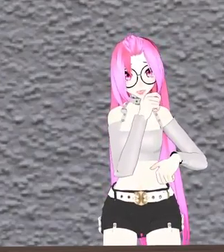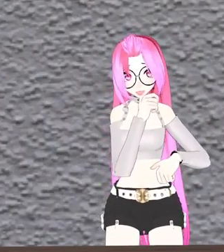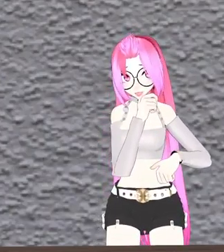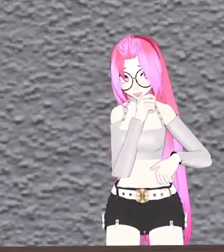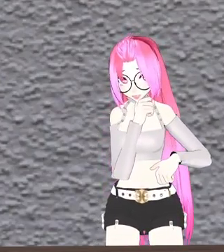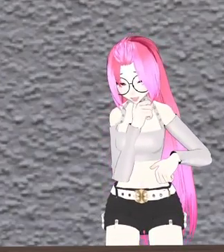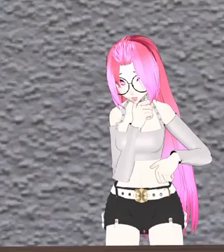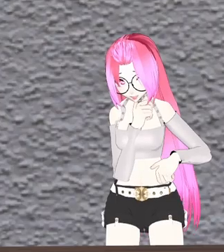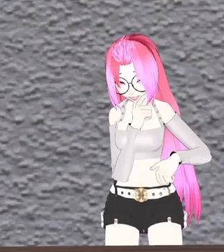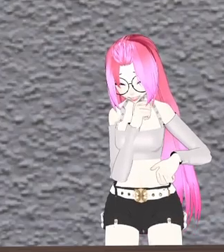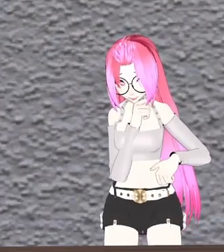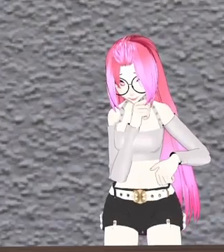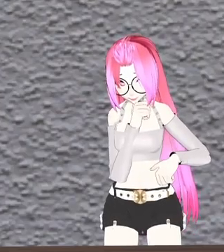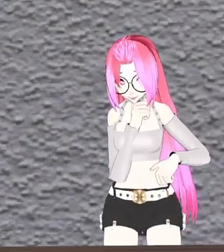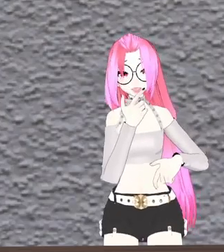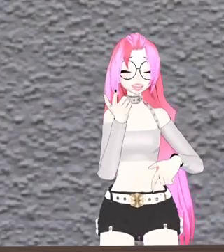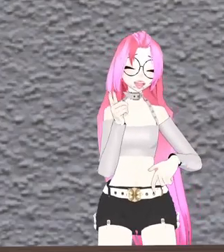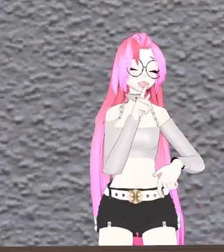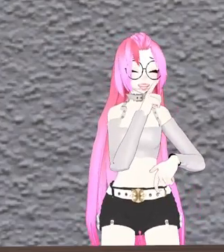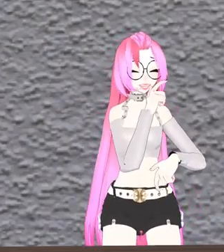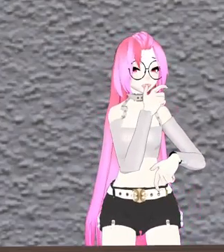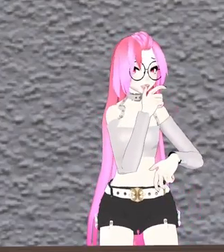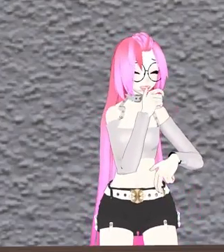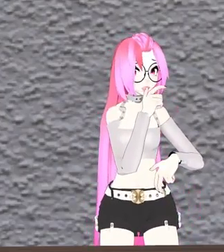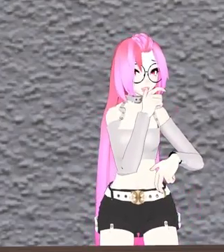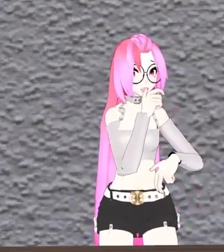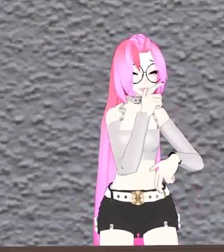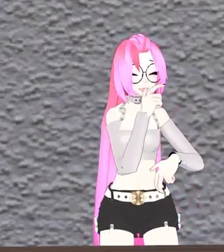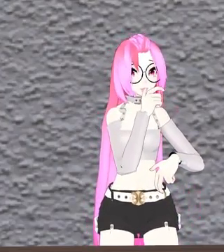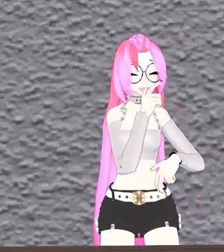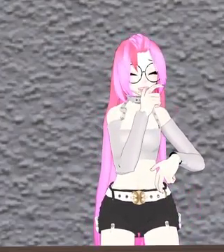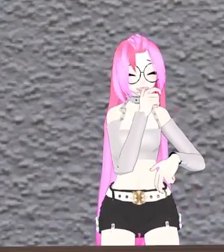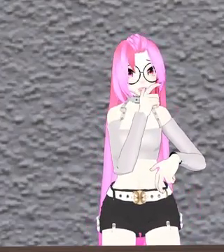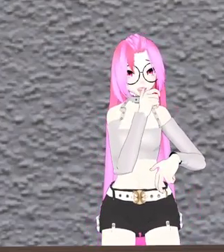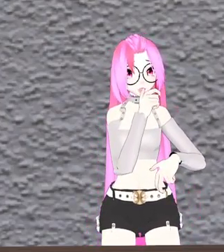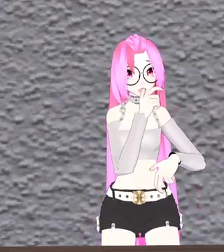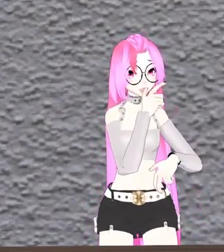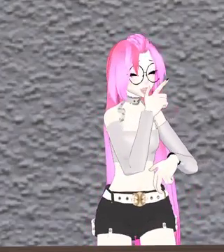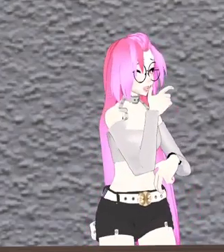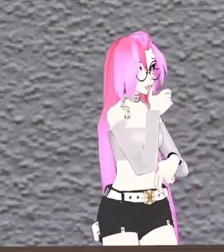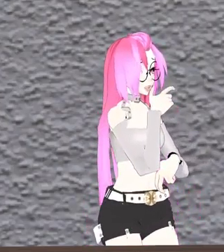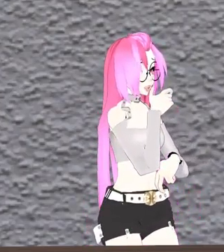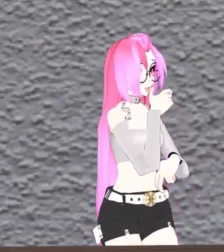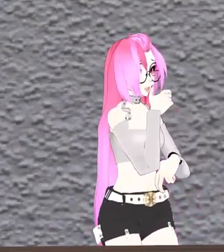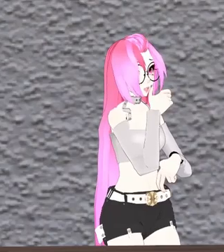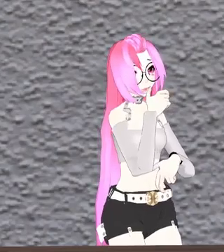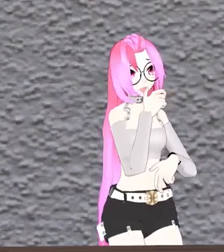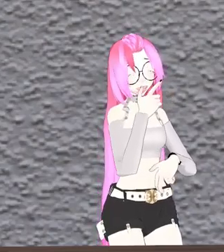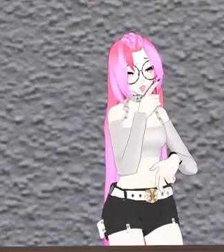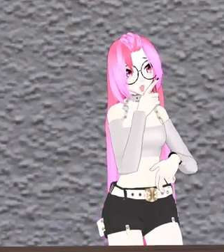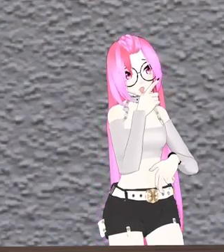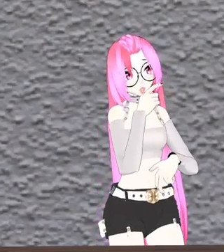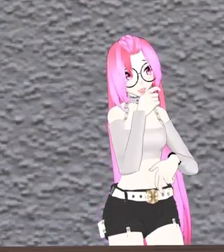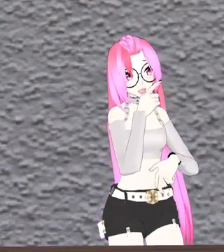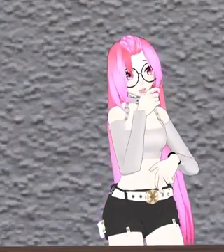excuse me, I'm losing my words. The thumb is resting on your chin and you kind of wiggle your pointer finger. Another variation is without the